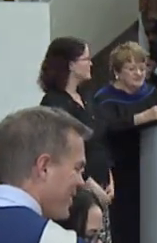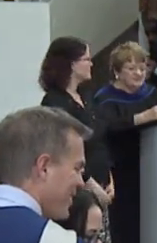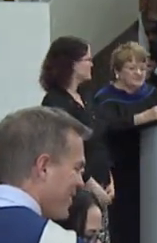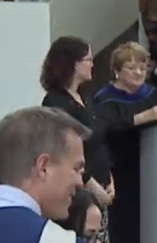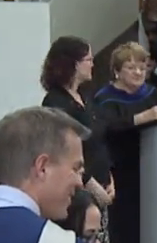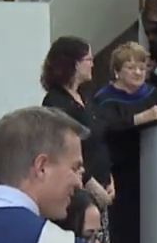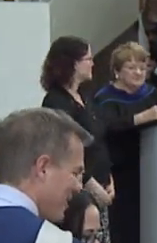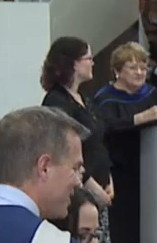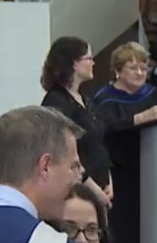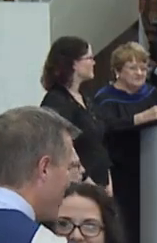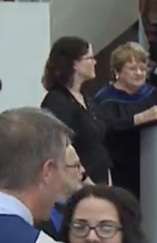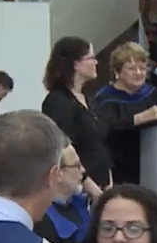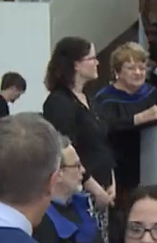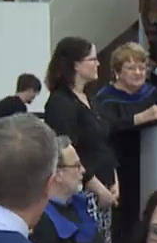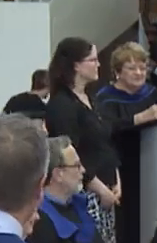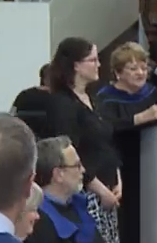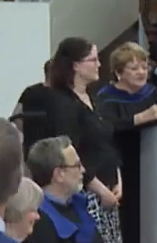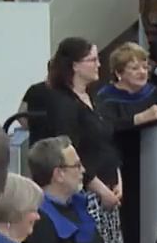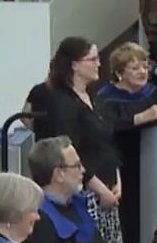Absolutely.